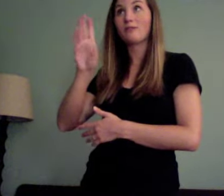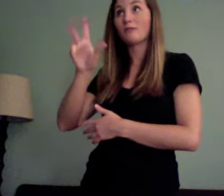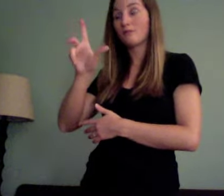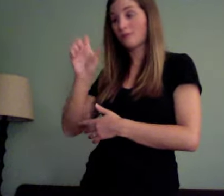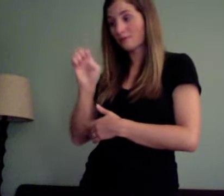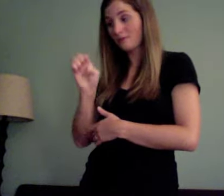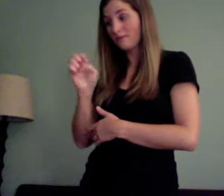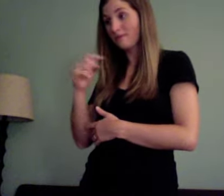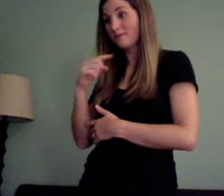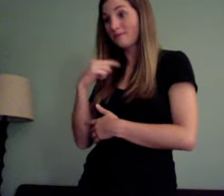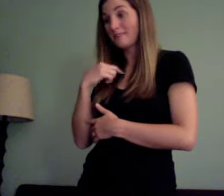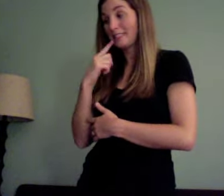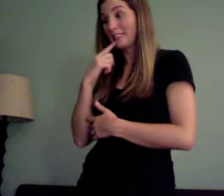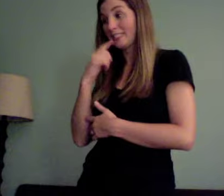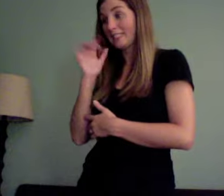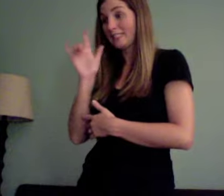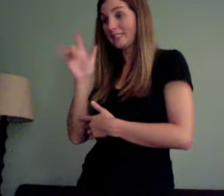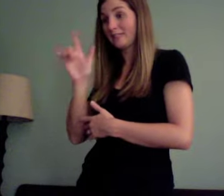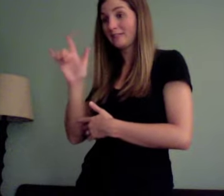Followed by a long pause.